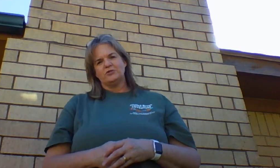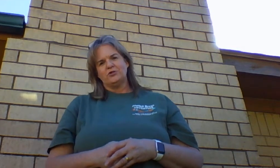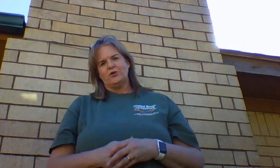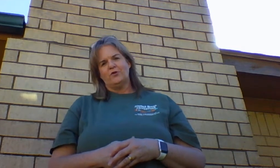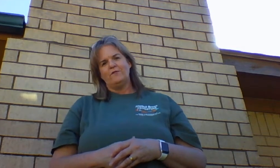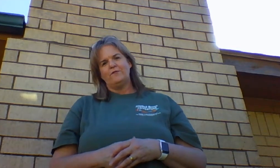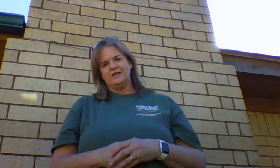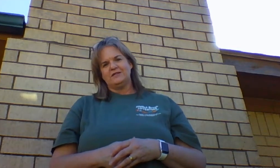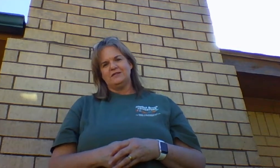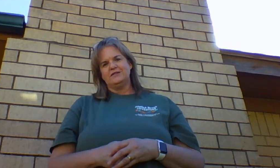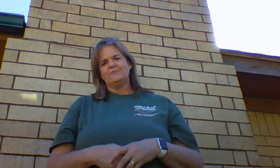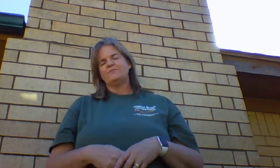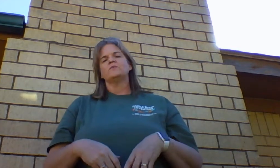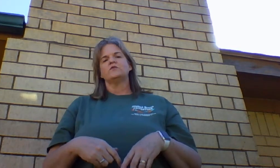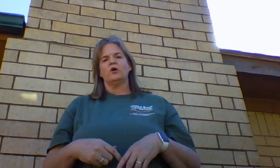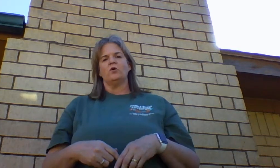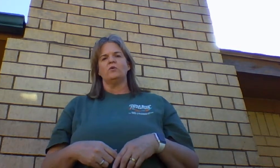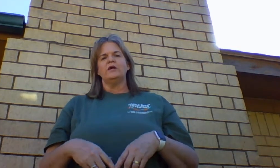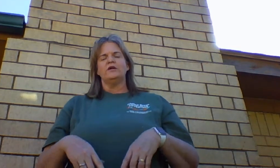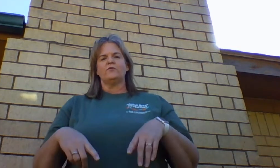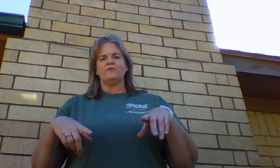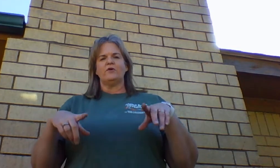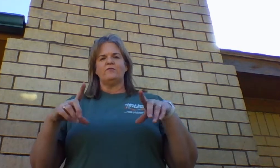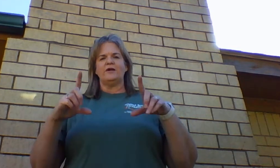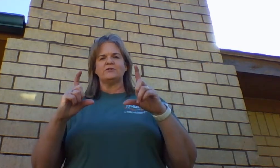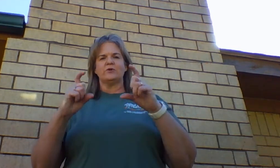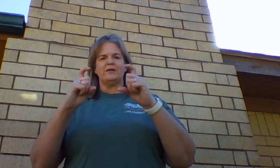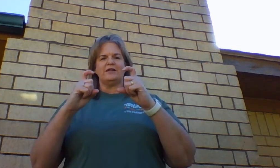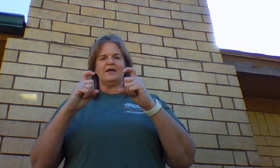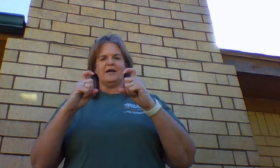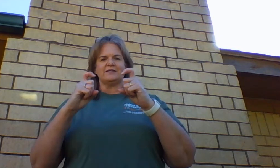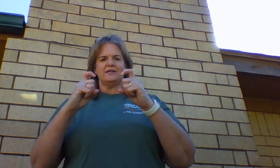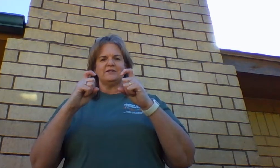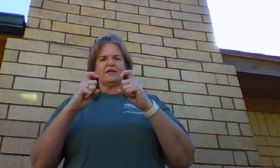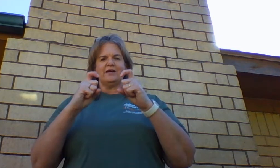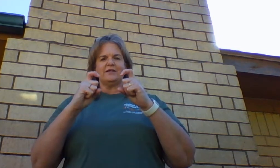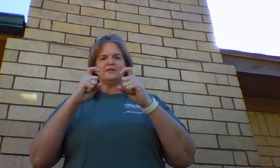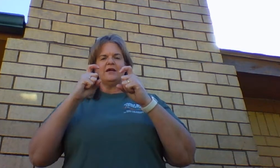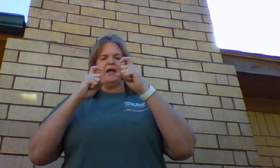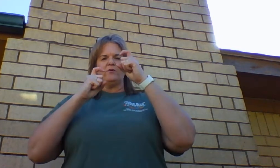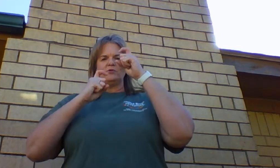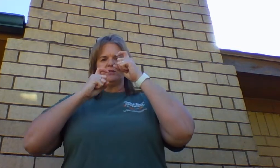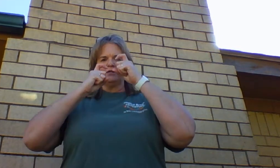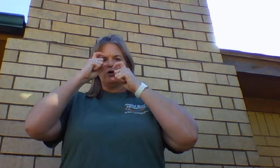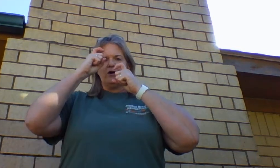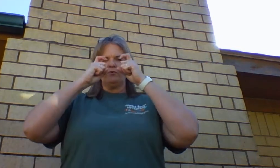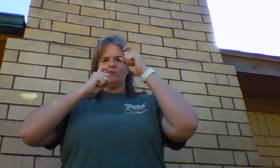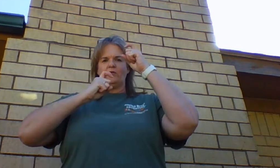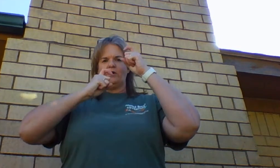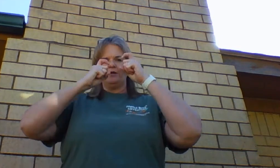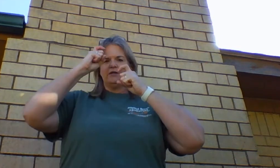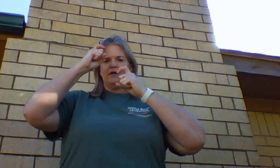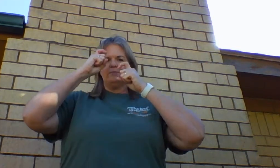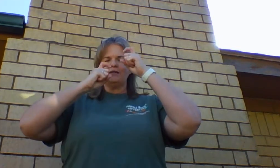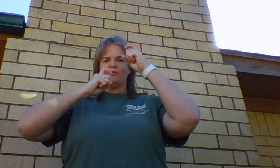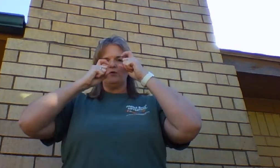on faces. So in front of our face, we're going to make the X signs, and we're just going to go up and down in front of our